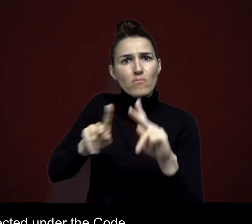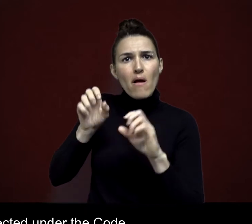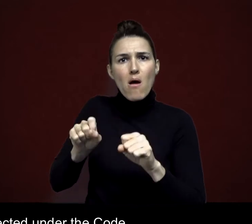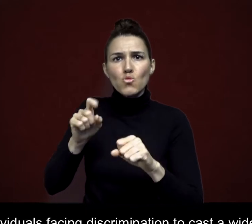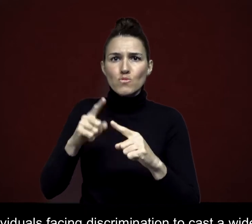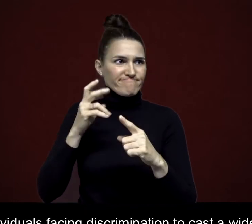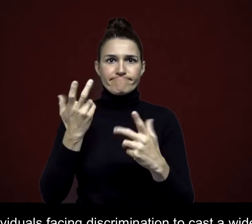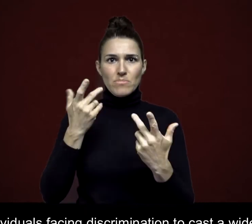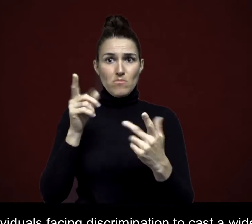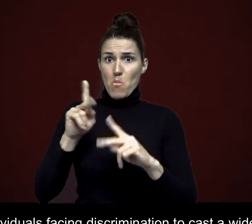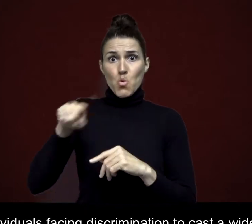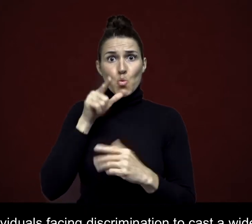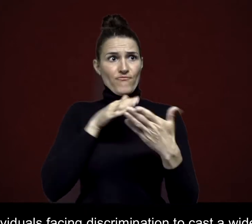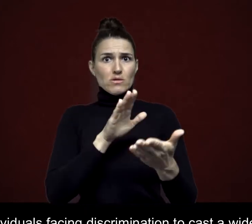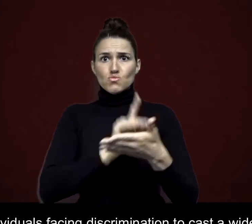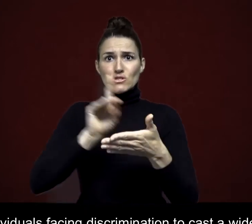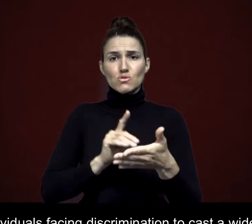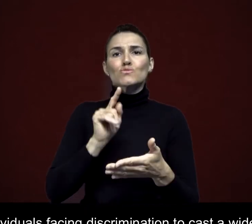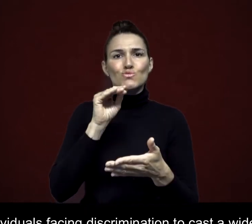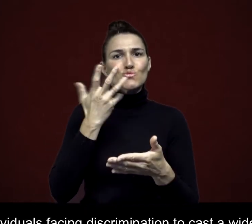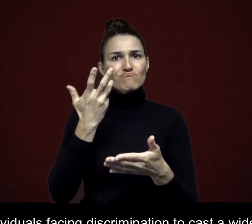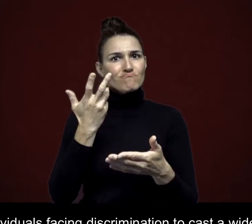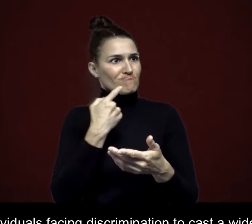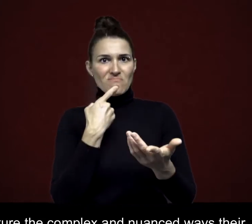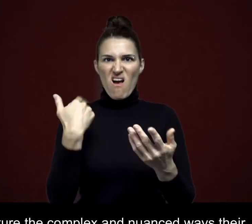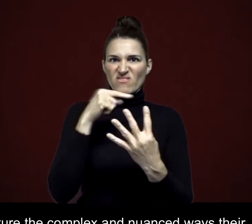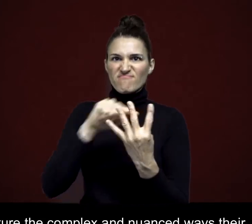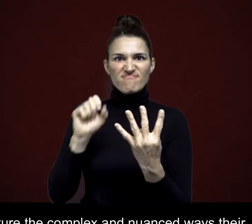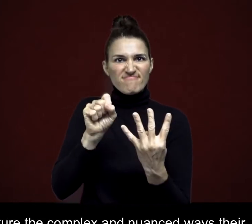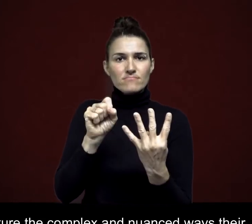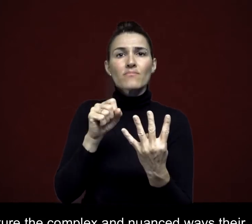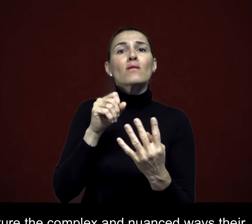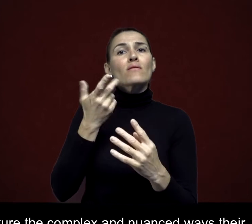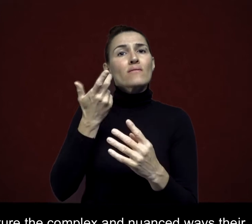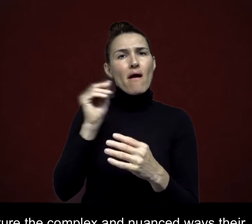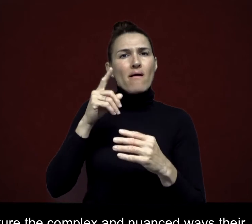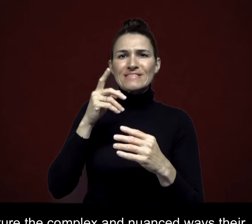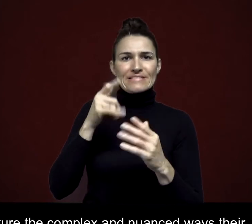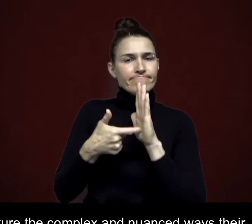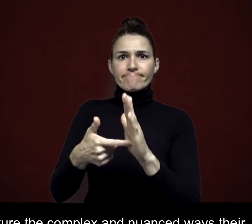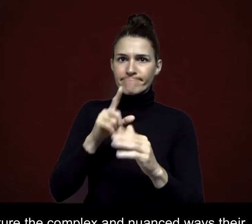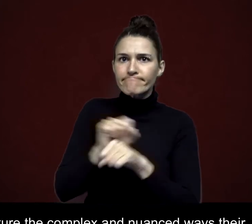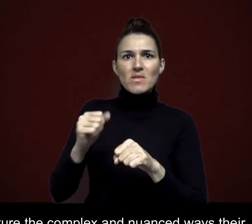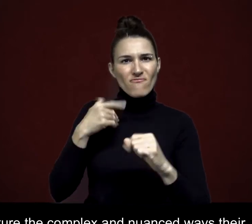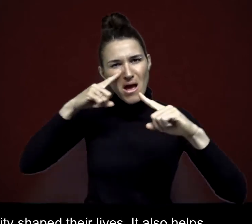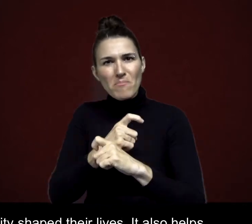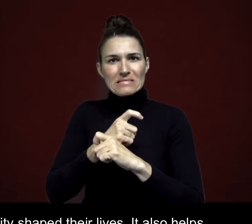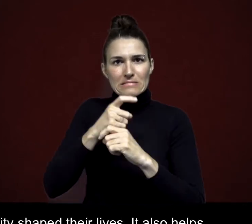It allows individuals facing discrimination to cast a wide net and capture the complex and nuanced ways their unique